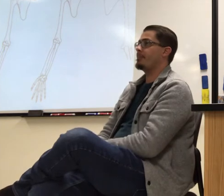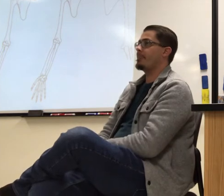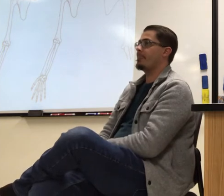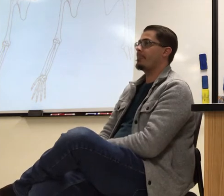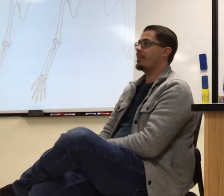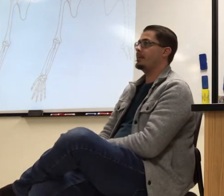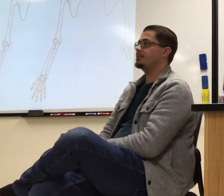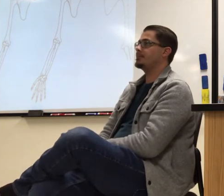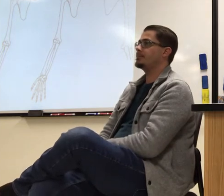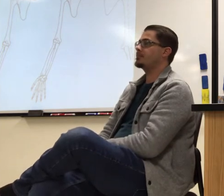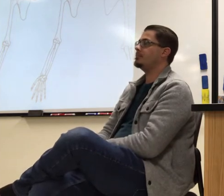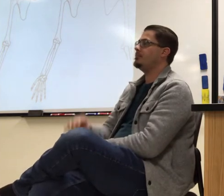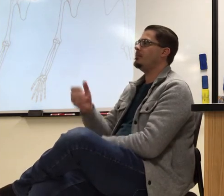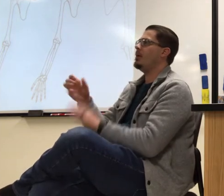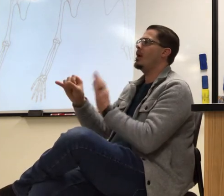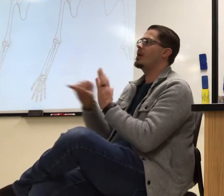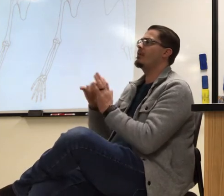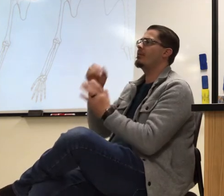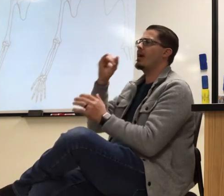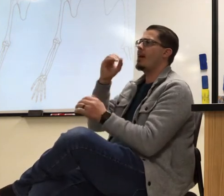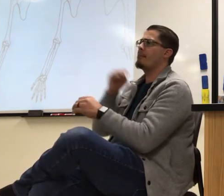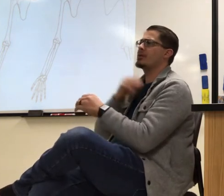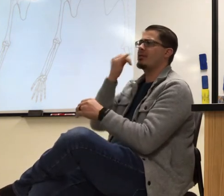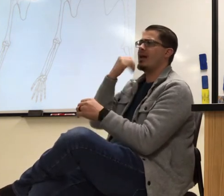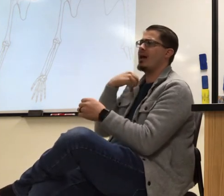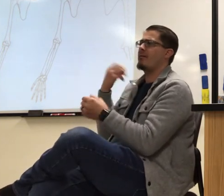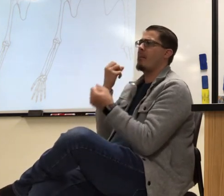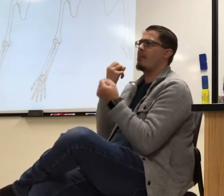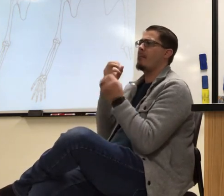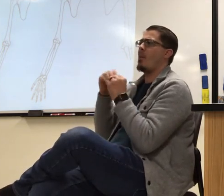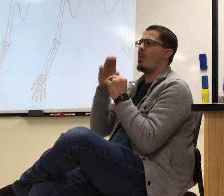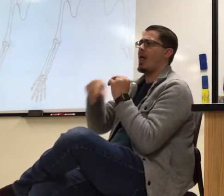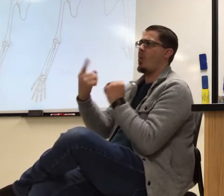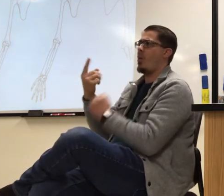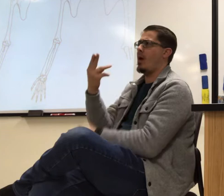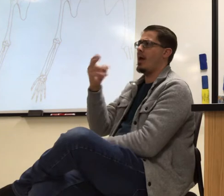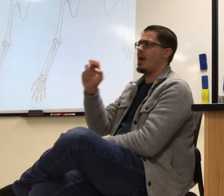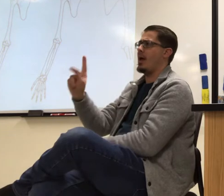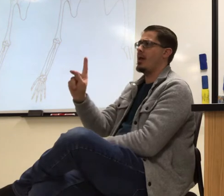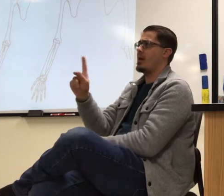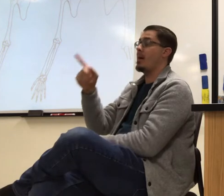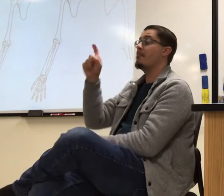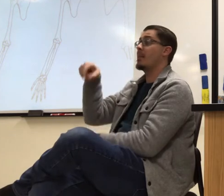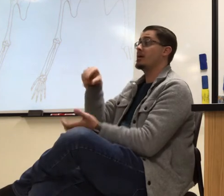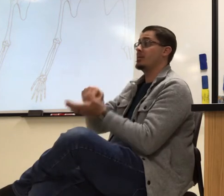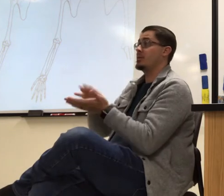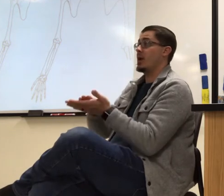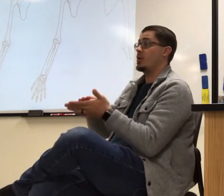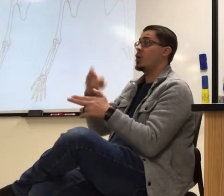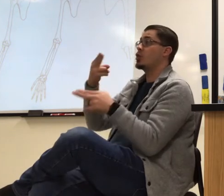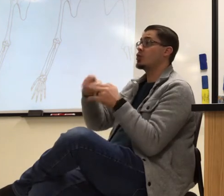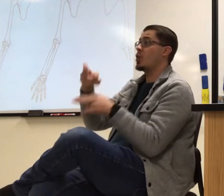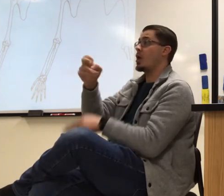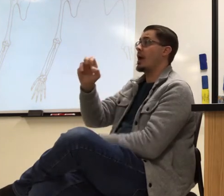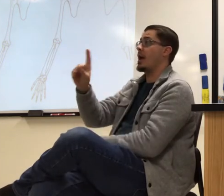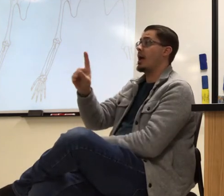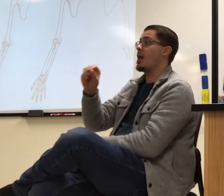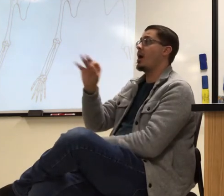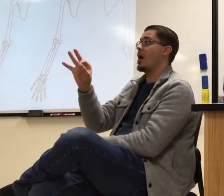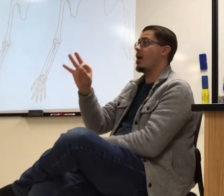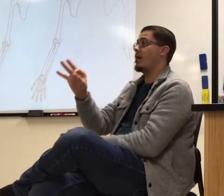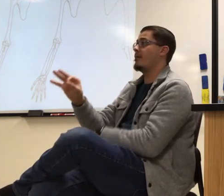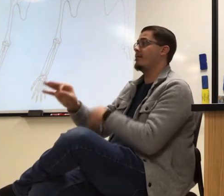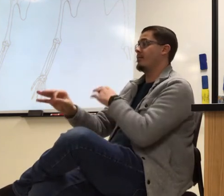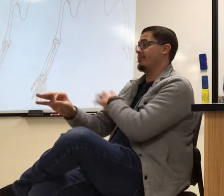And then identifying the muscle with multiple heads, you always have to put short head of